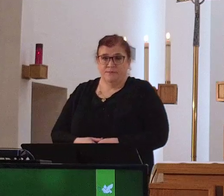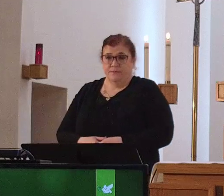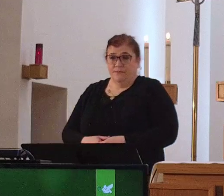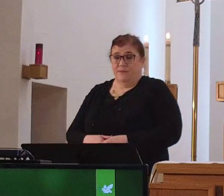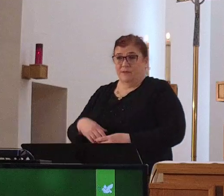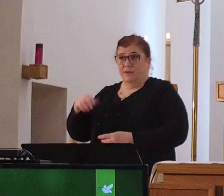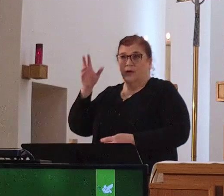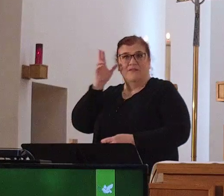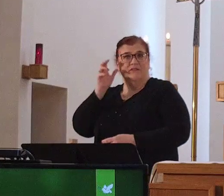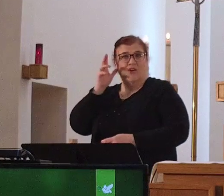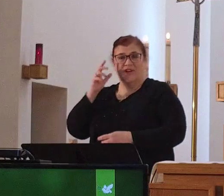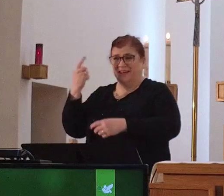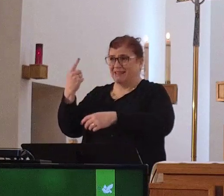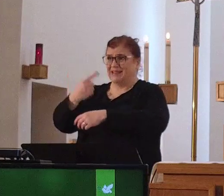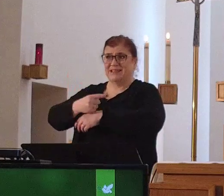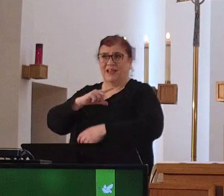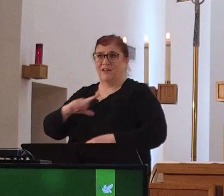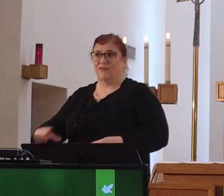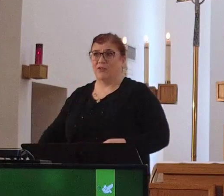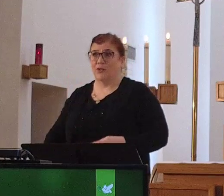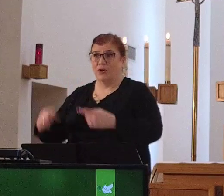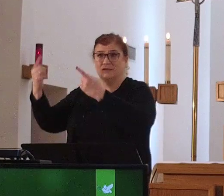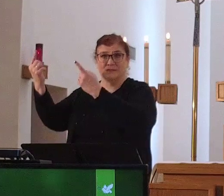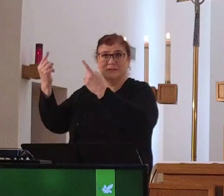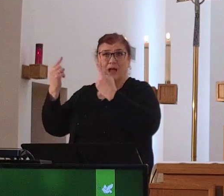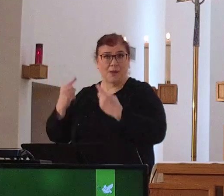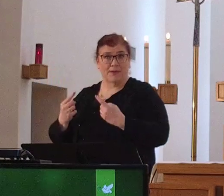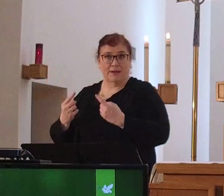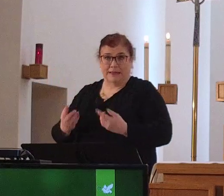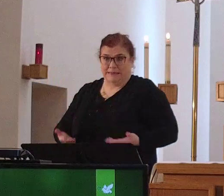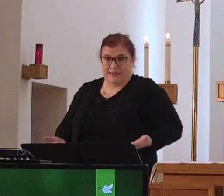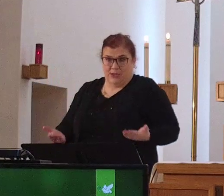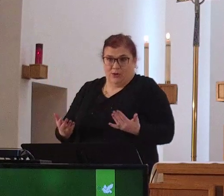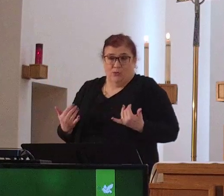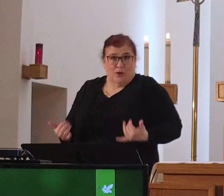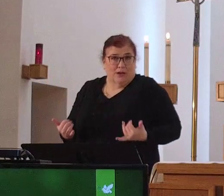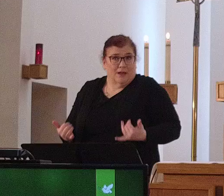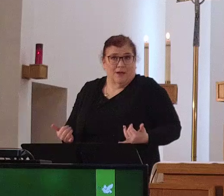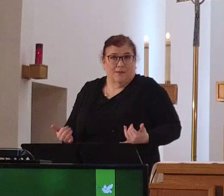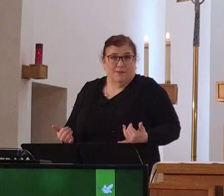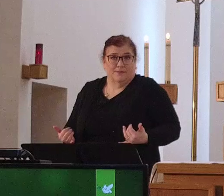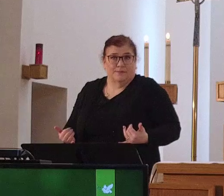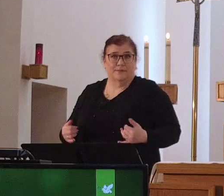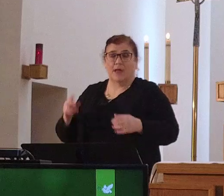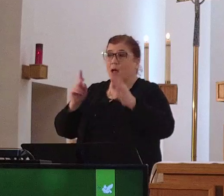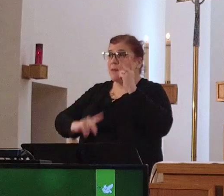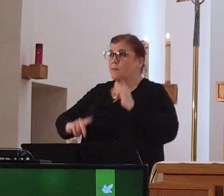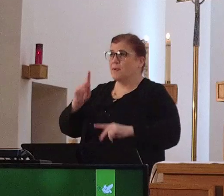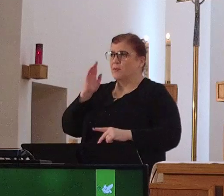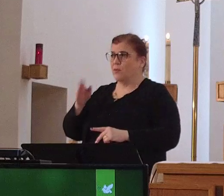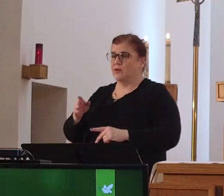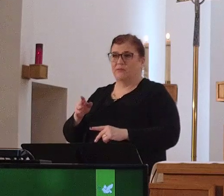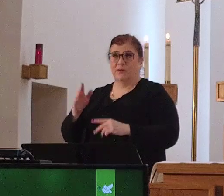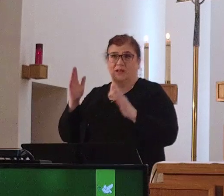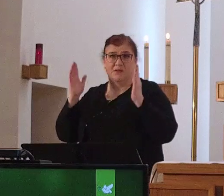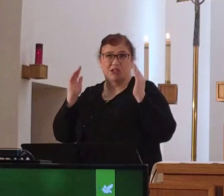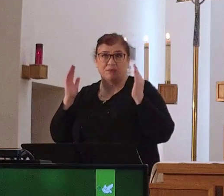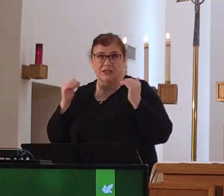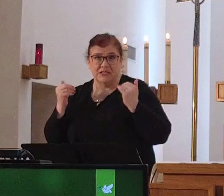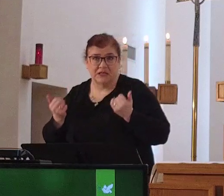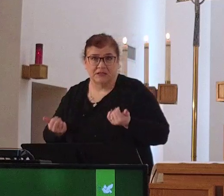Having heard that the day of the Lord's coming is here, people would have been